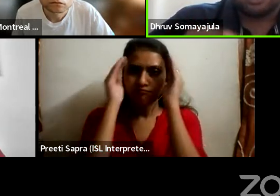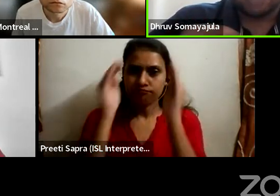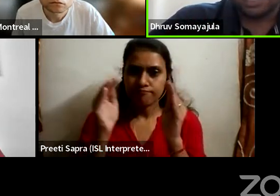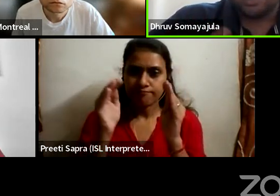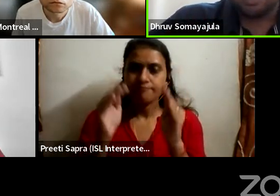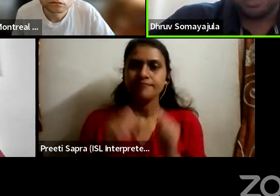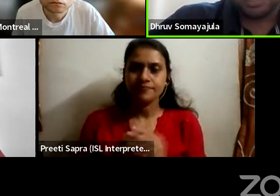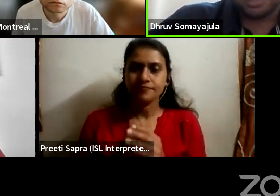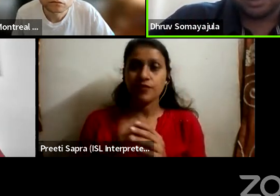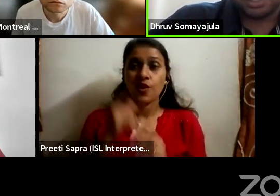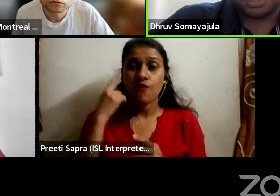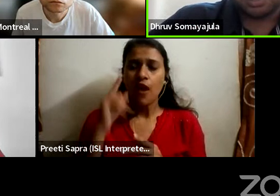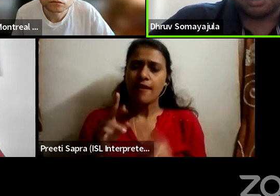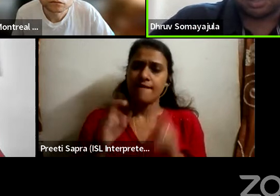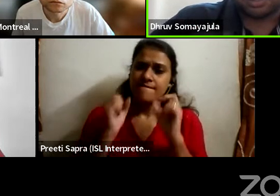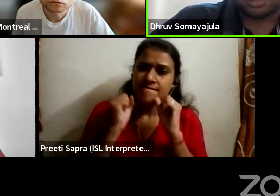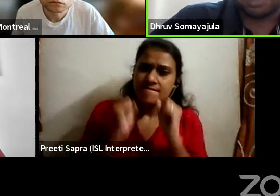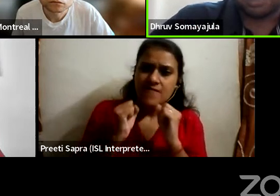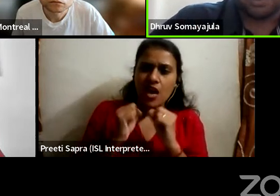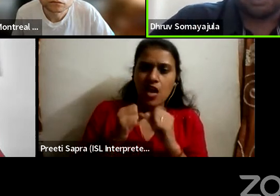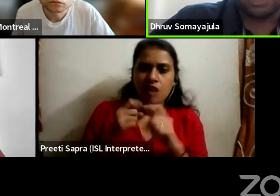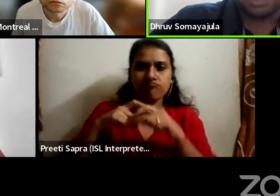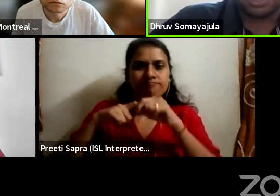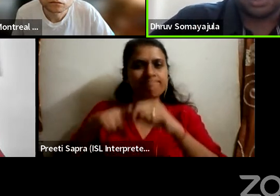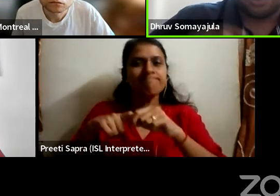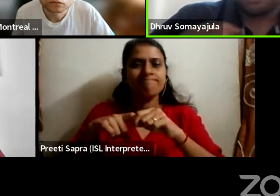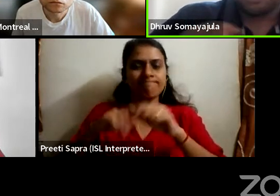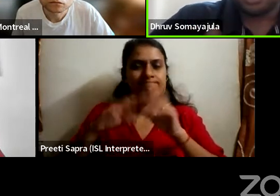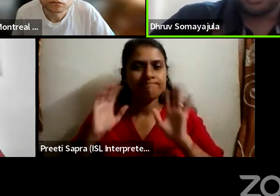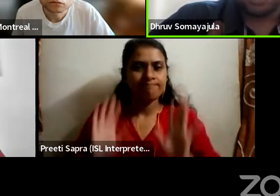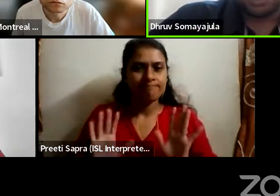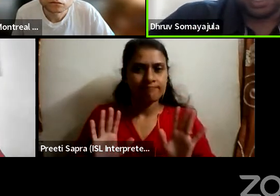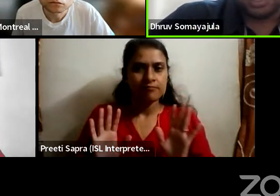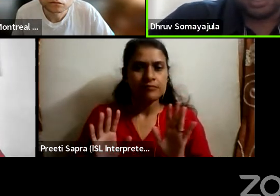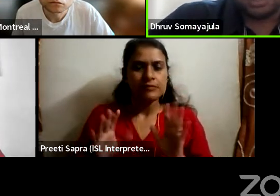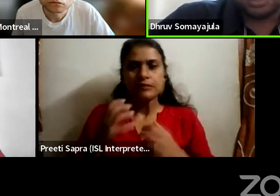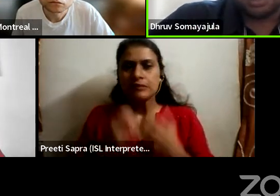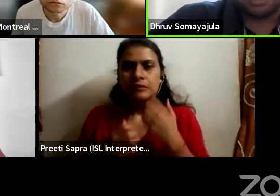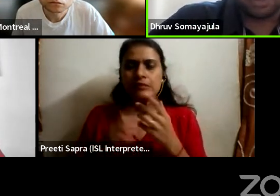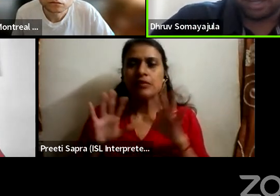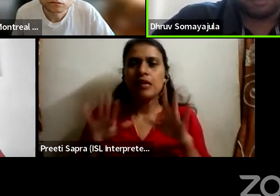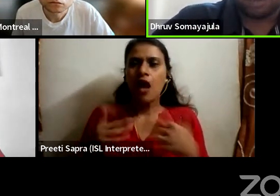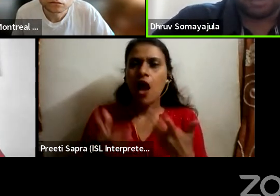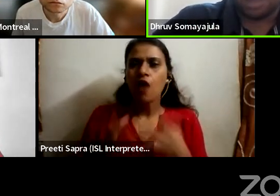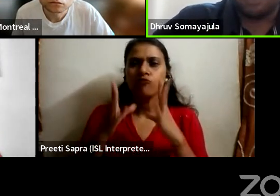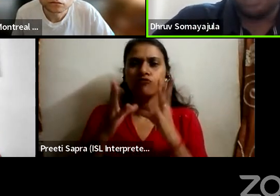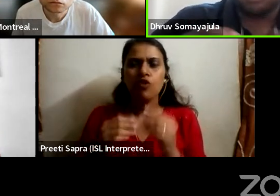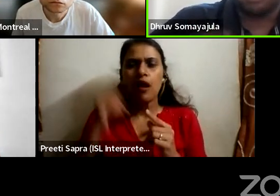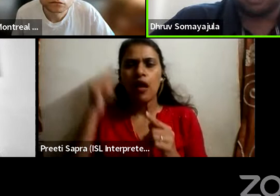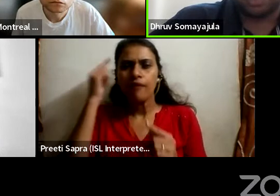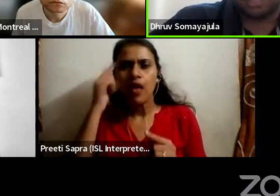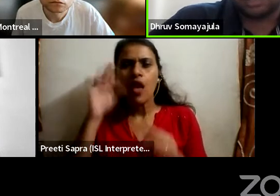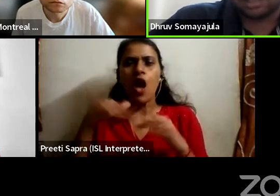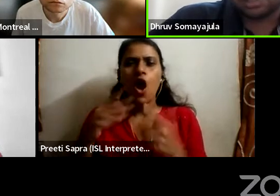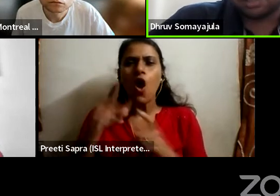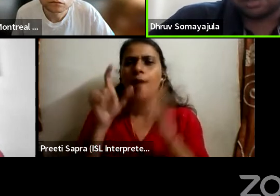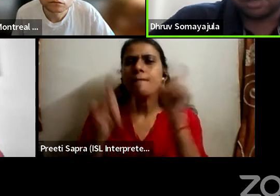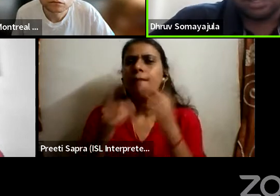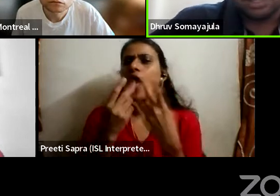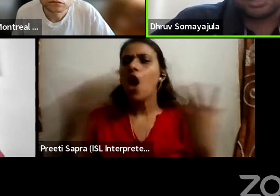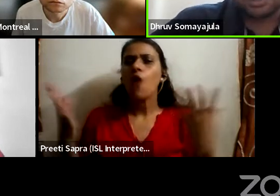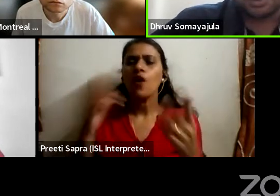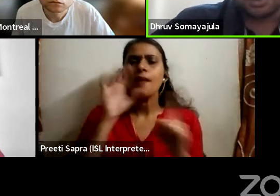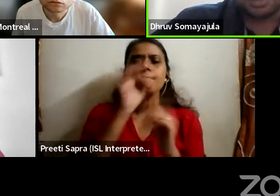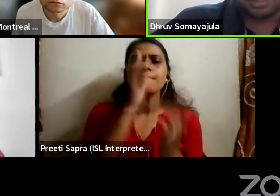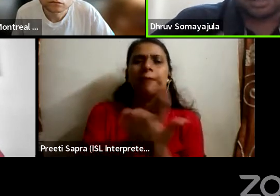is a very complicated question, depending on which operation you want to take that consent for, and among how many people you want to take that consent